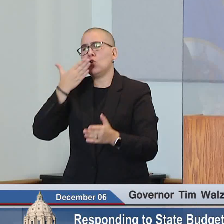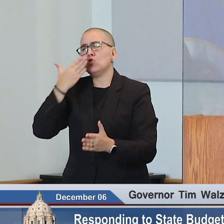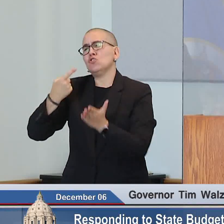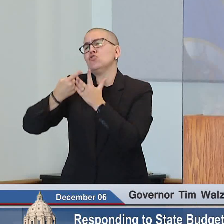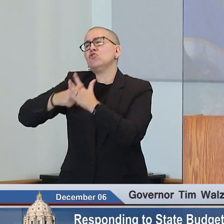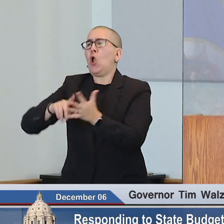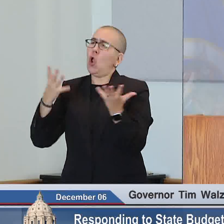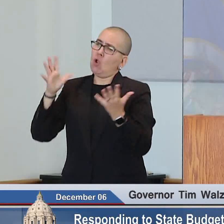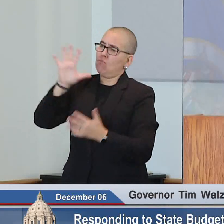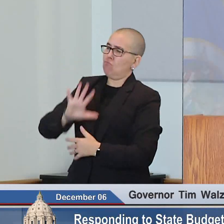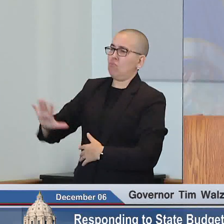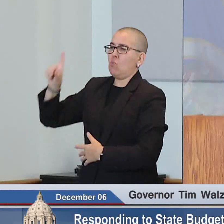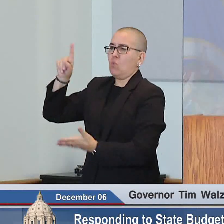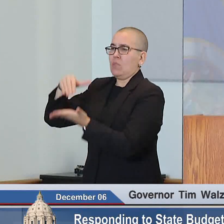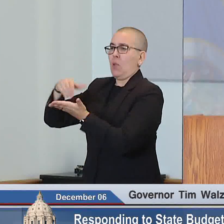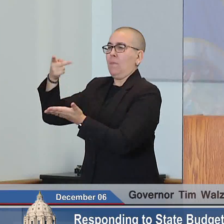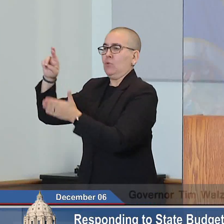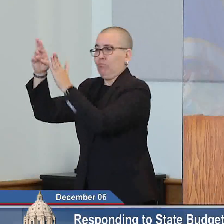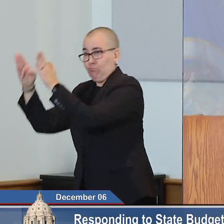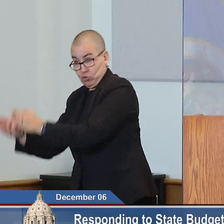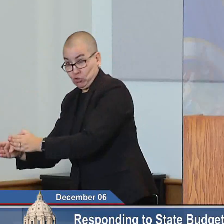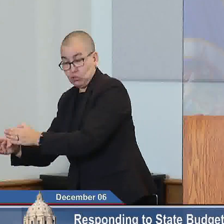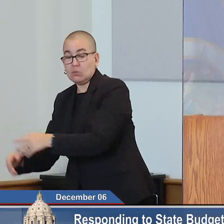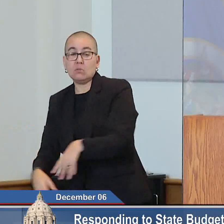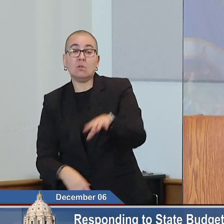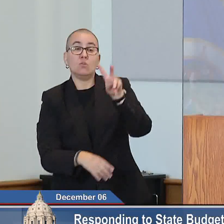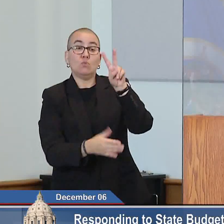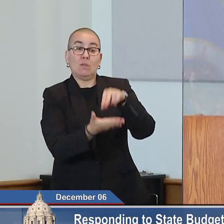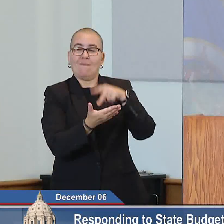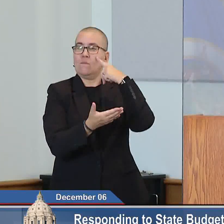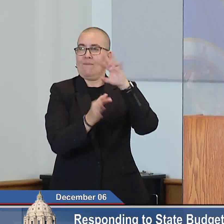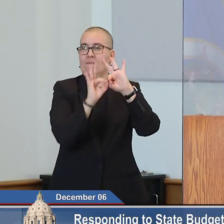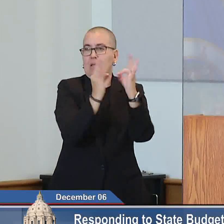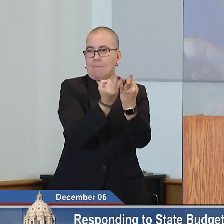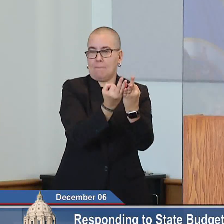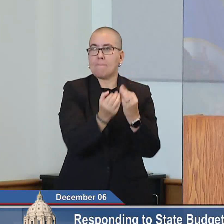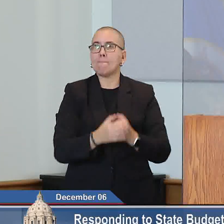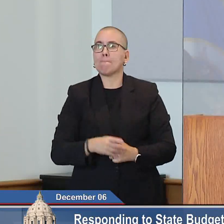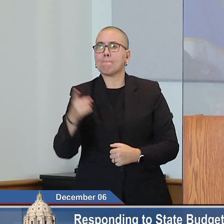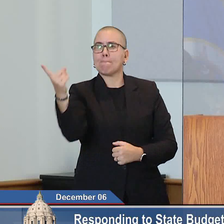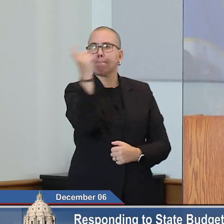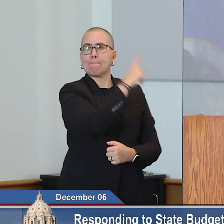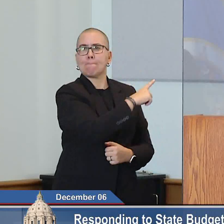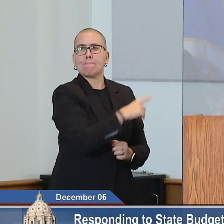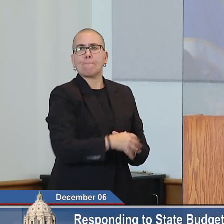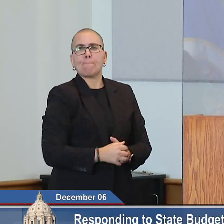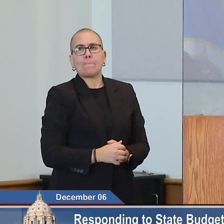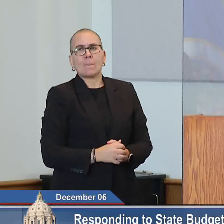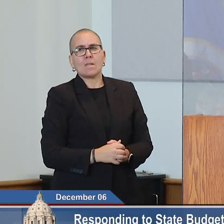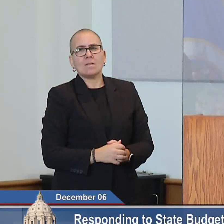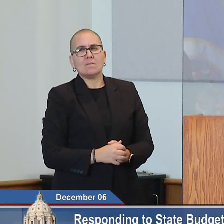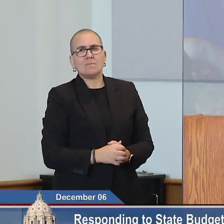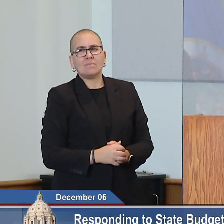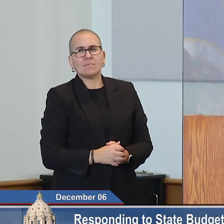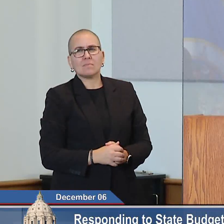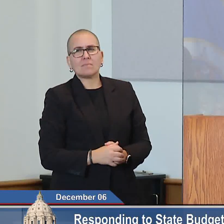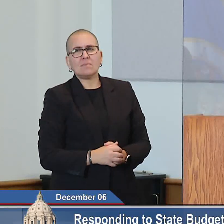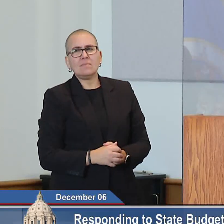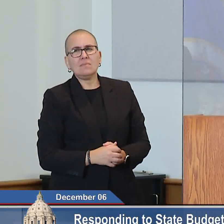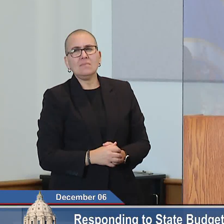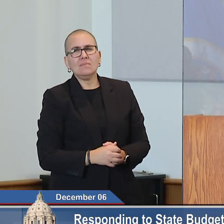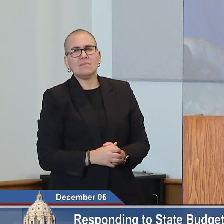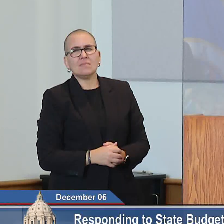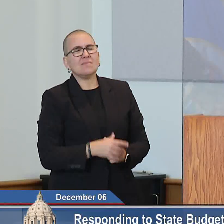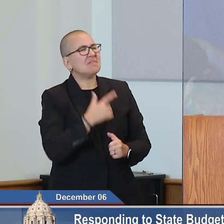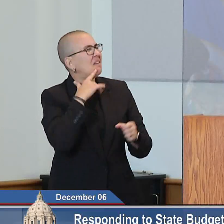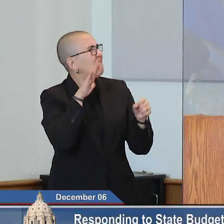to make a difference. I had a couple more. Go ahead. Eric. Governor, could you quantify what fully funding E-12 means? And do you have